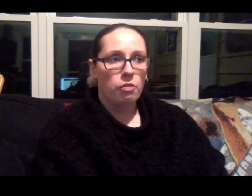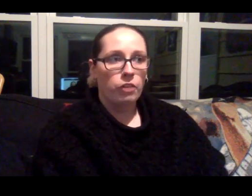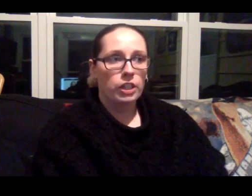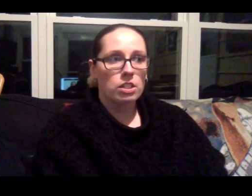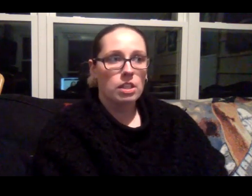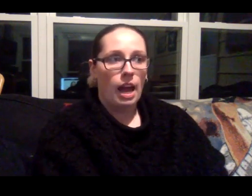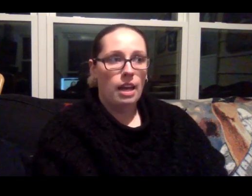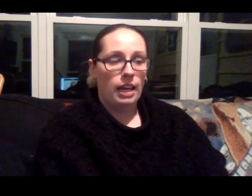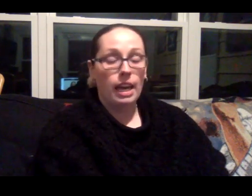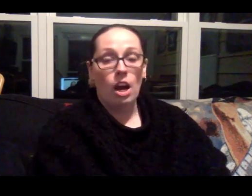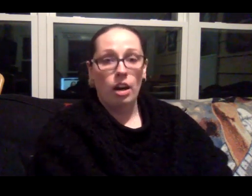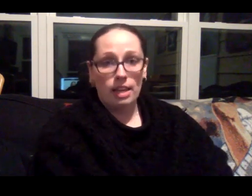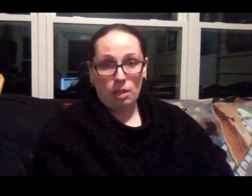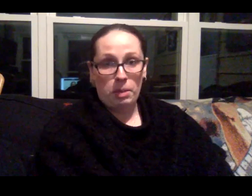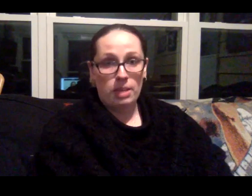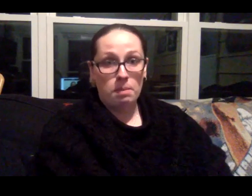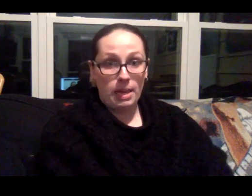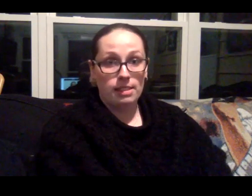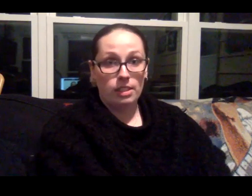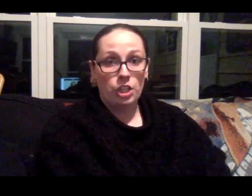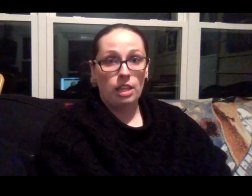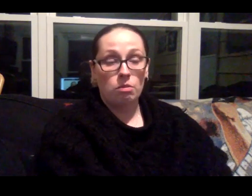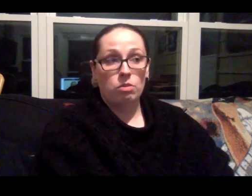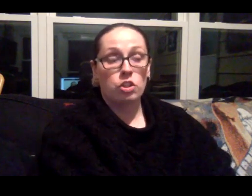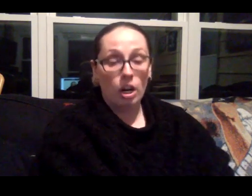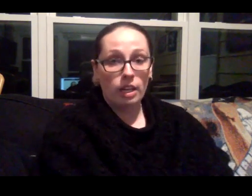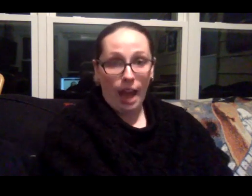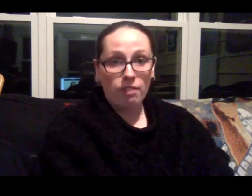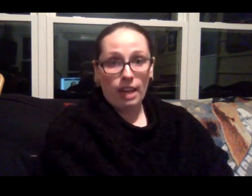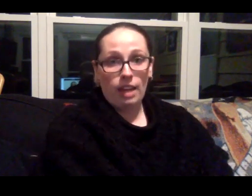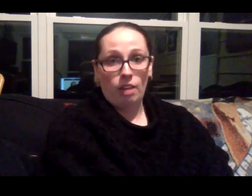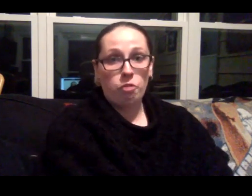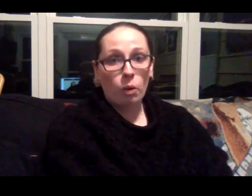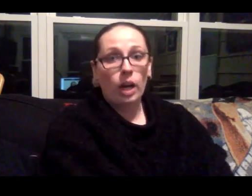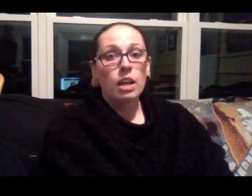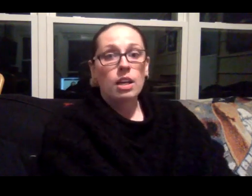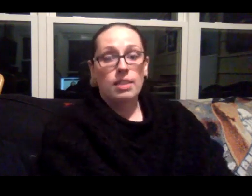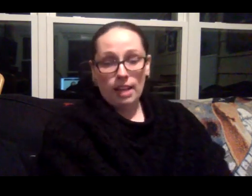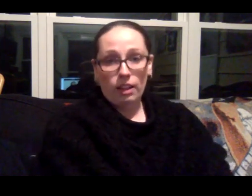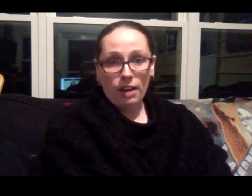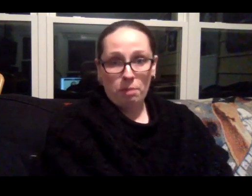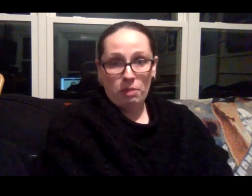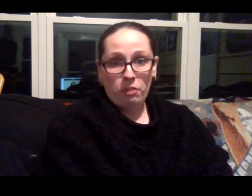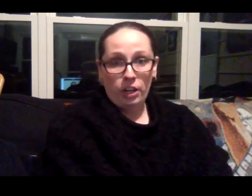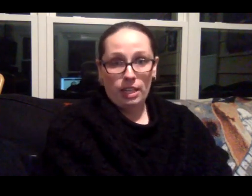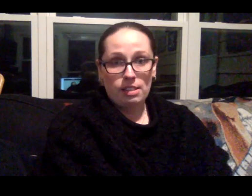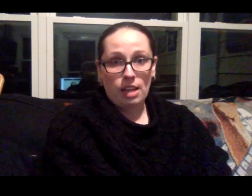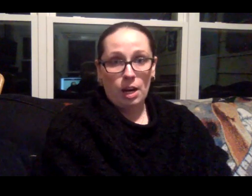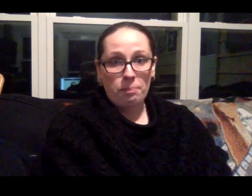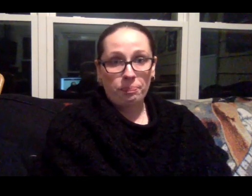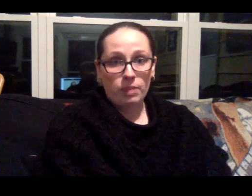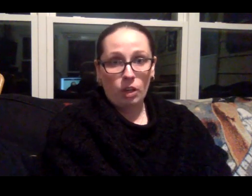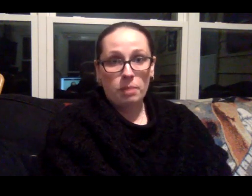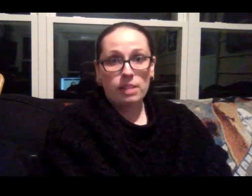At first, and again, our SLP is amazing. She started advocating for the teletherapy for his,